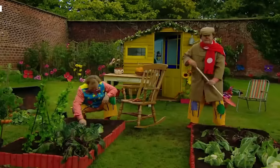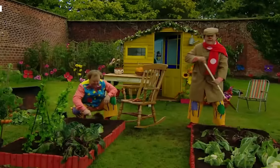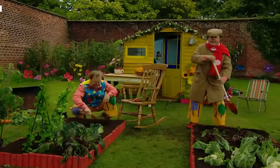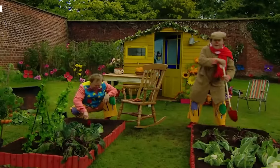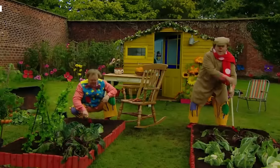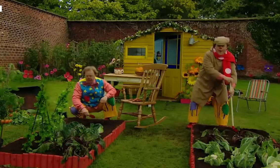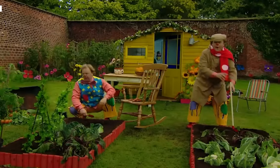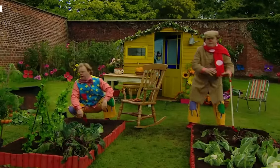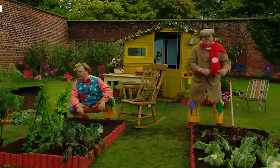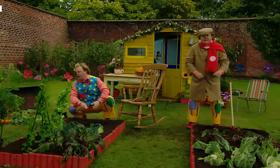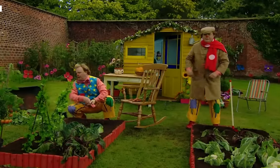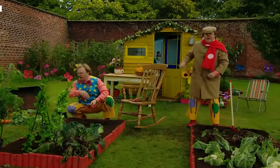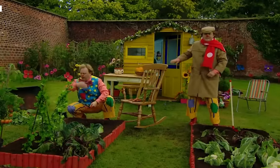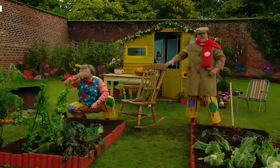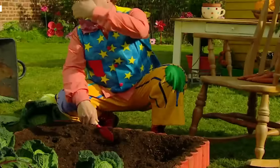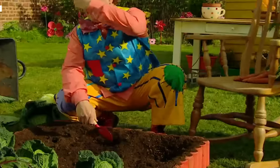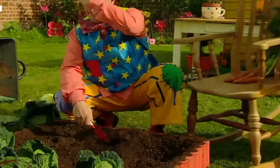Back. I'm going to have a little rest.